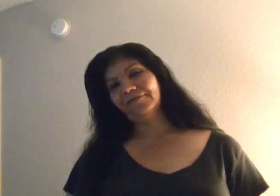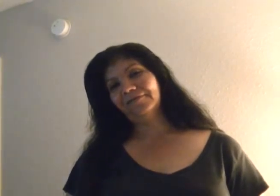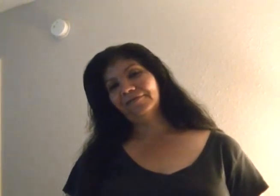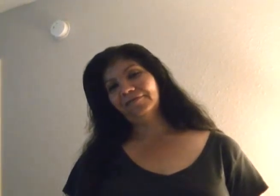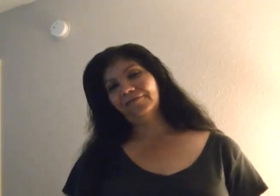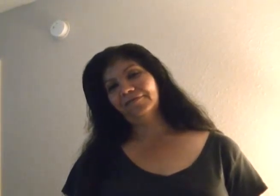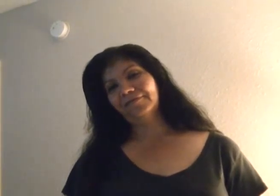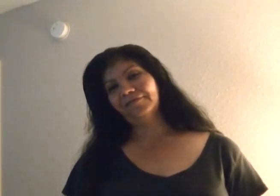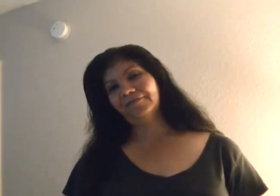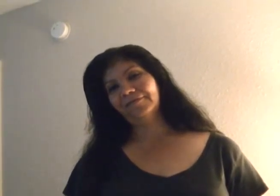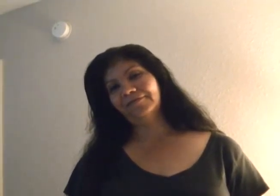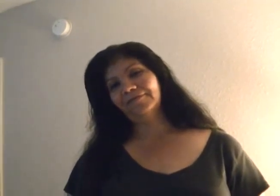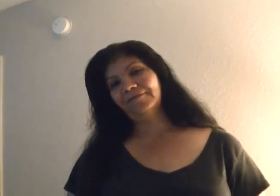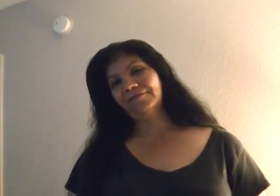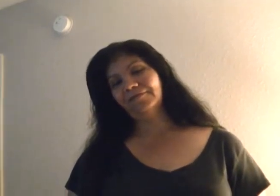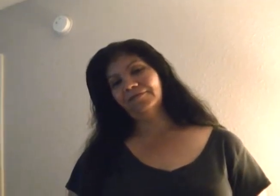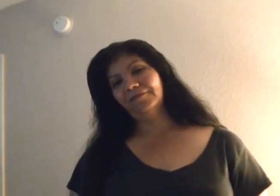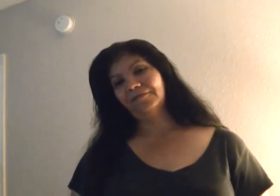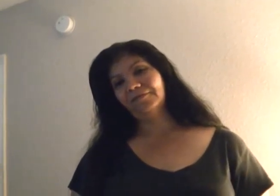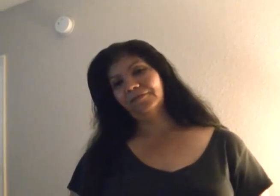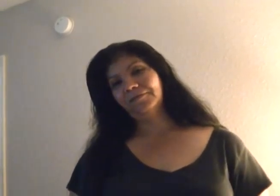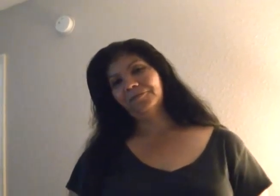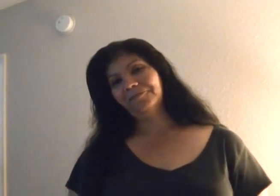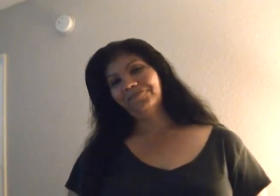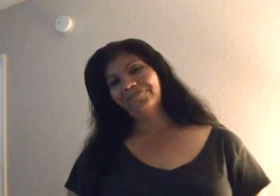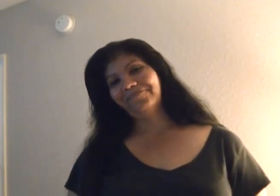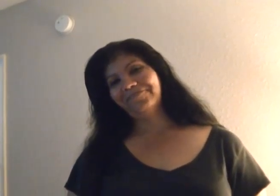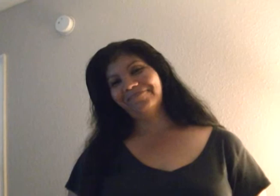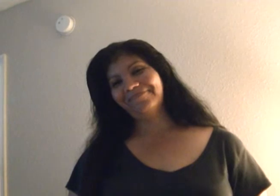But if a blessing too soon in life can be a curse.